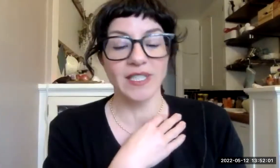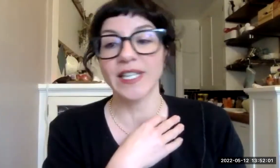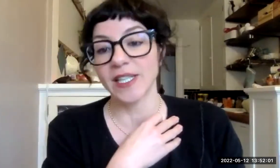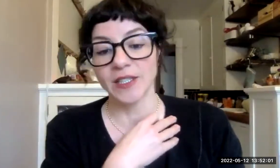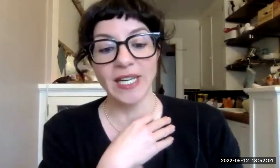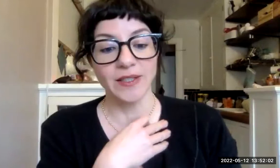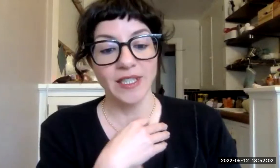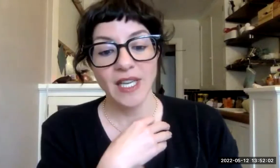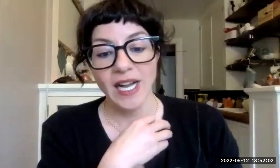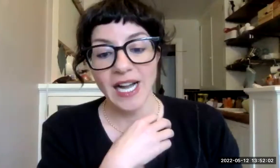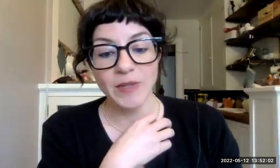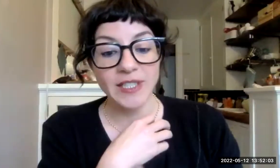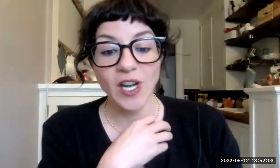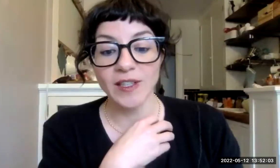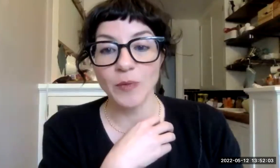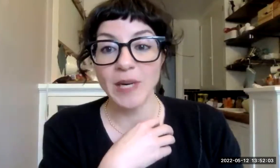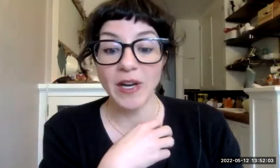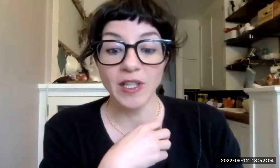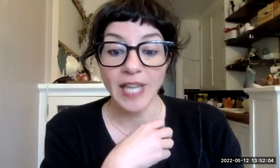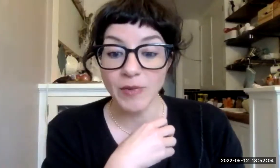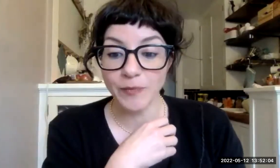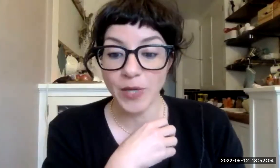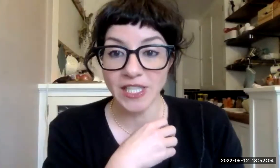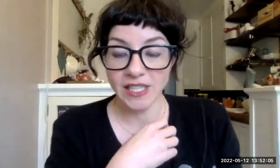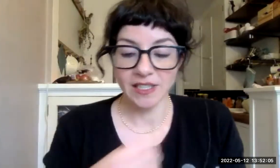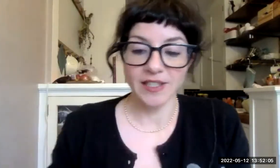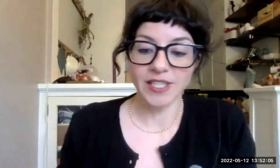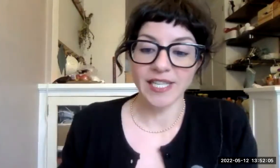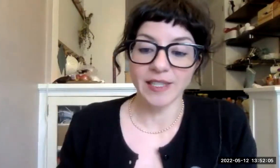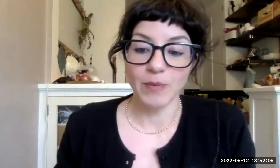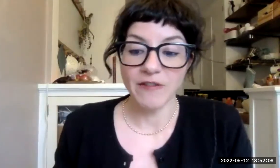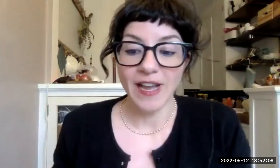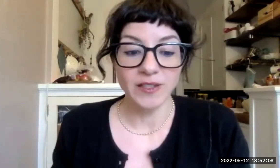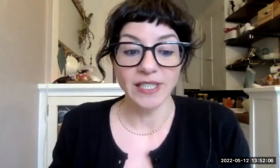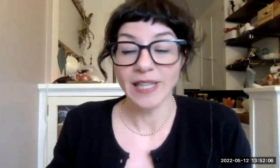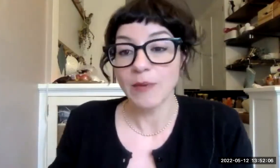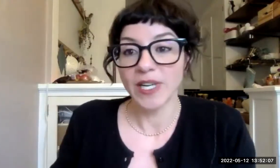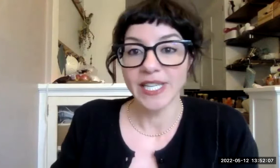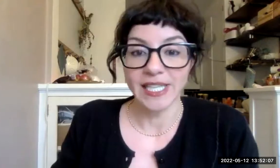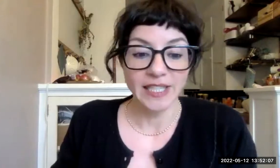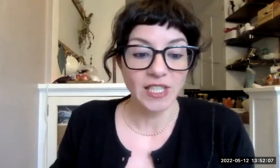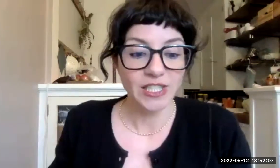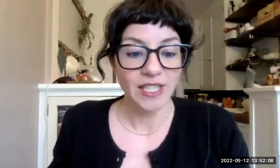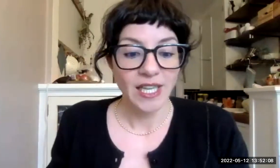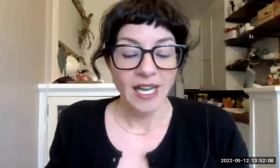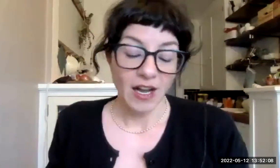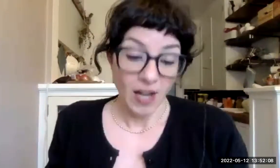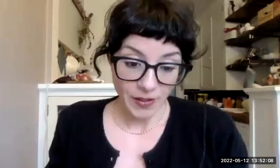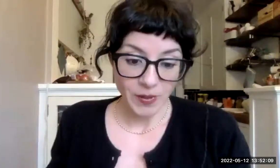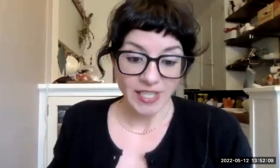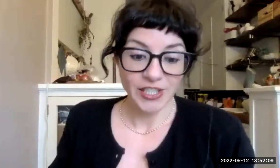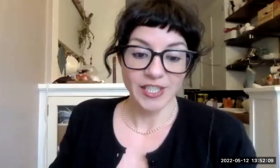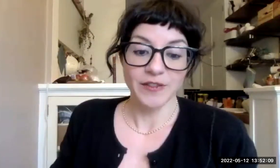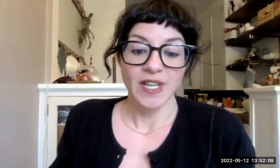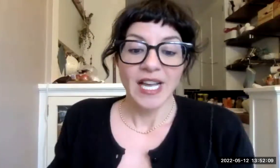of work looks like on the ground. I'm going to talk a little bit about a collaborative project undertaken by faculty in library and in English on